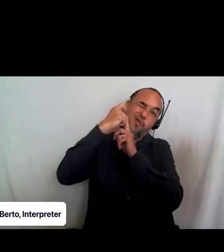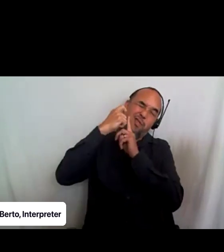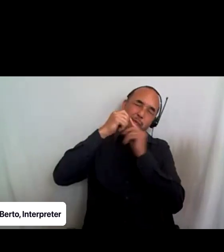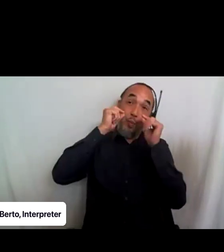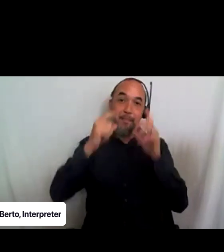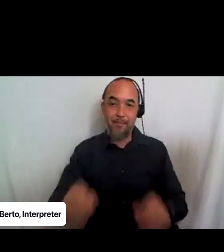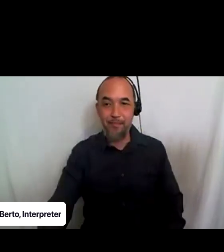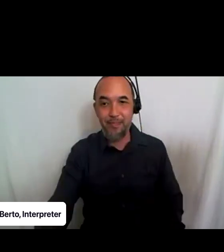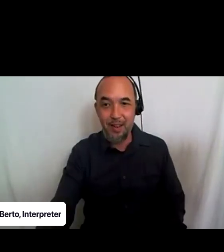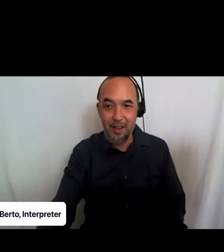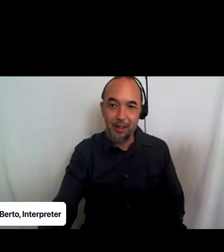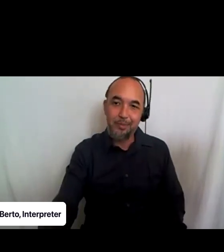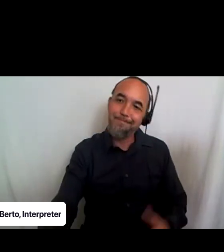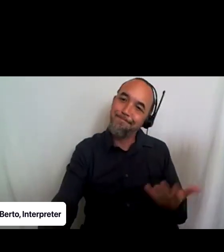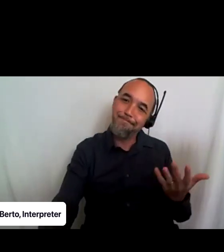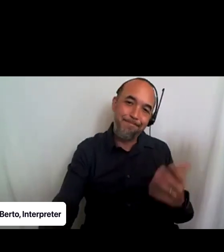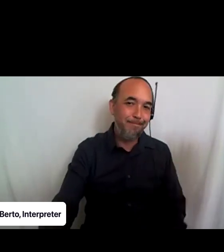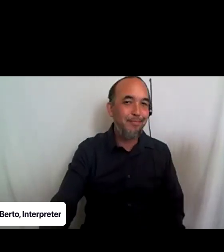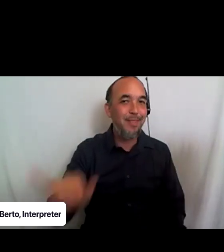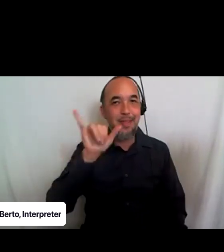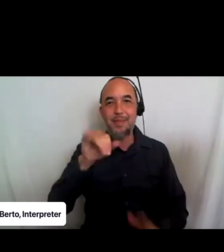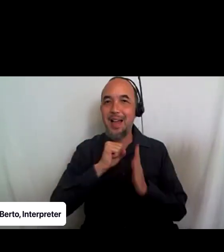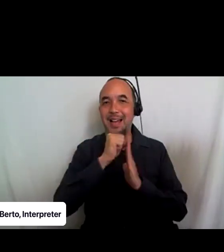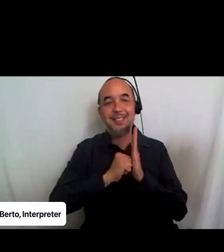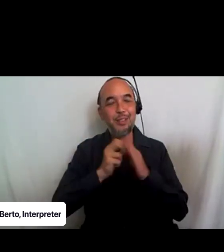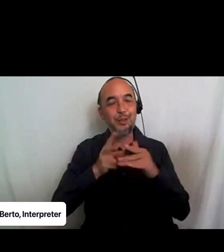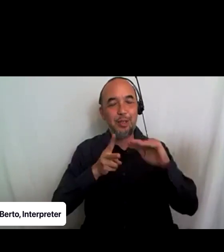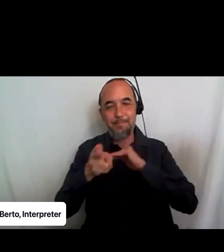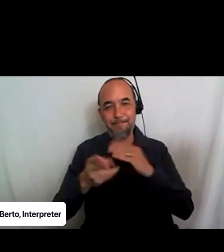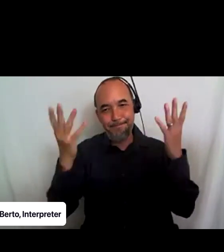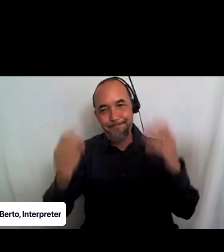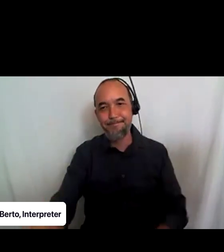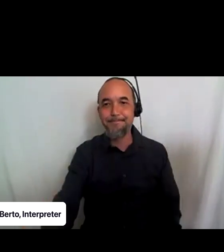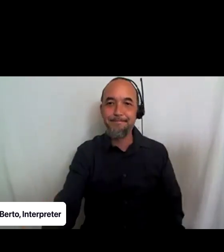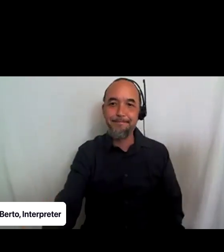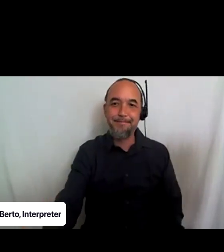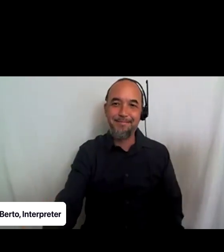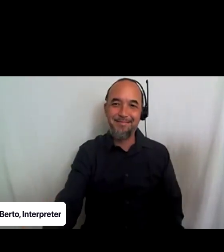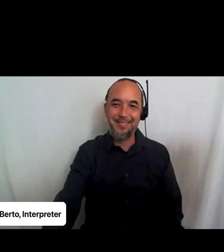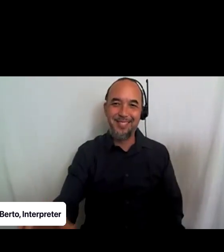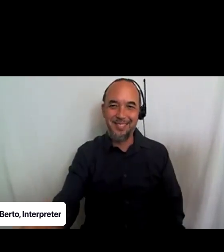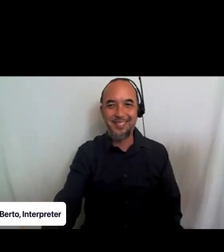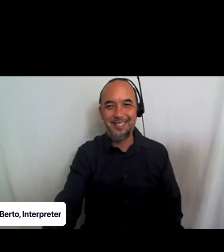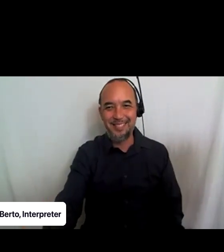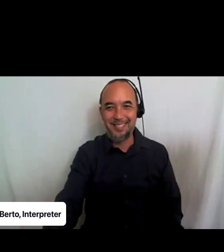Uh, so that didn't make it in there, but that was one of my favorite moments too. There's a bunch.